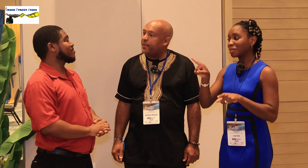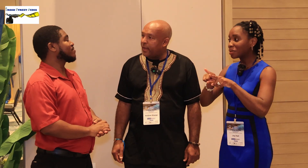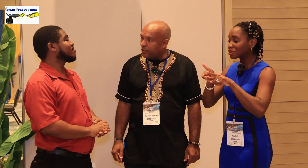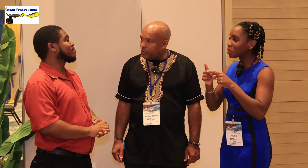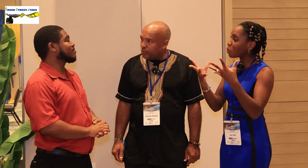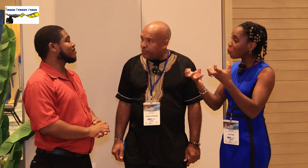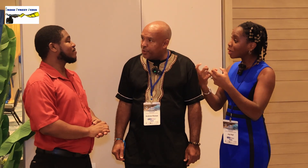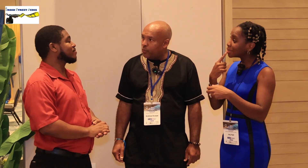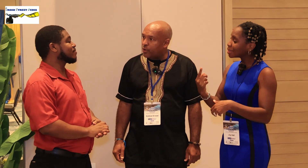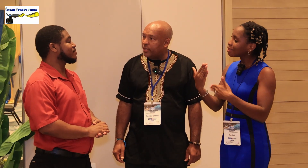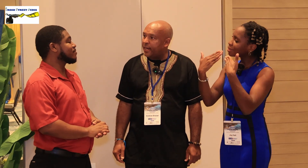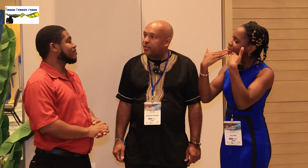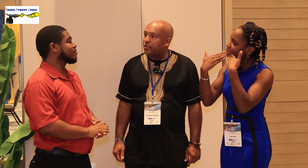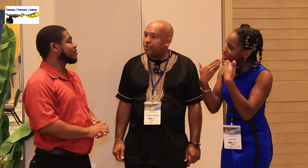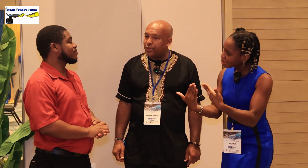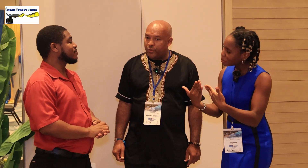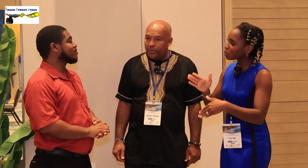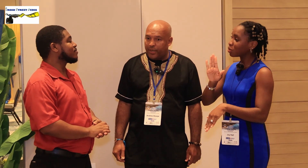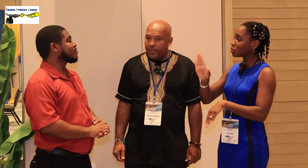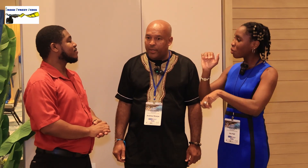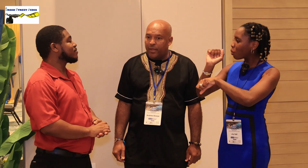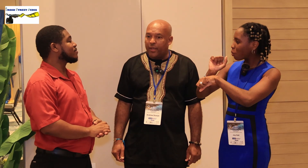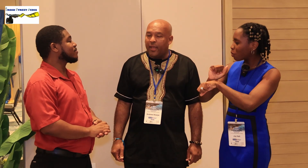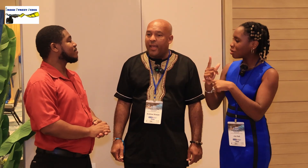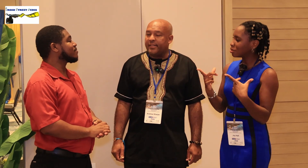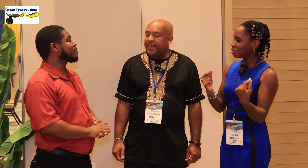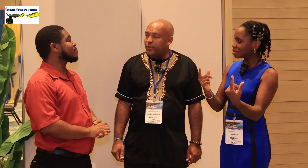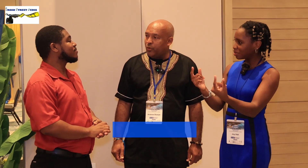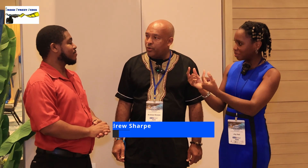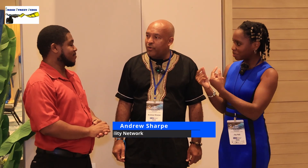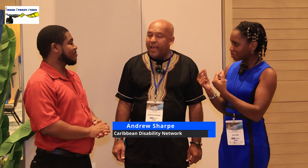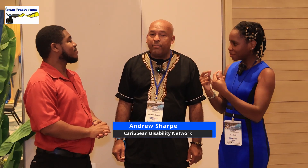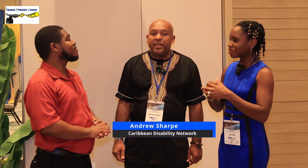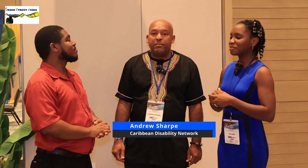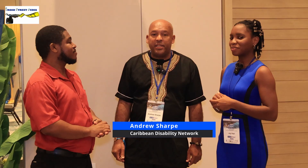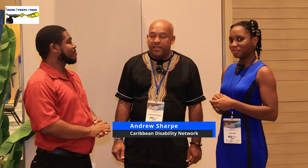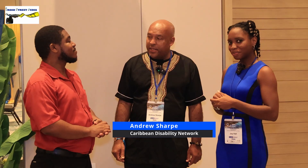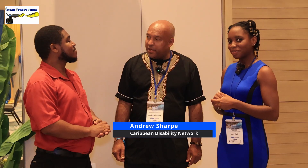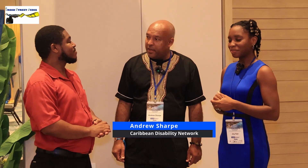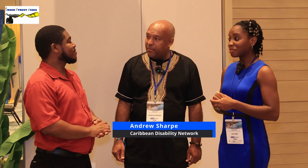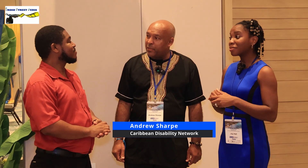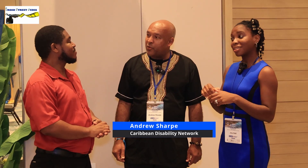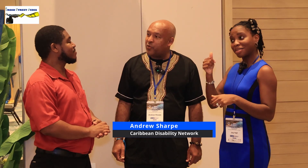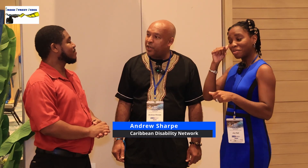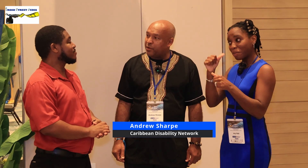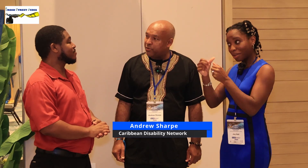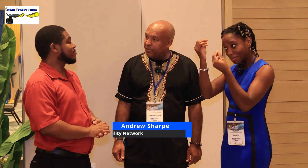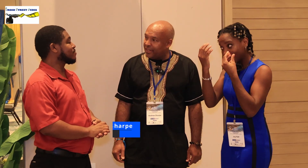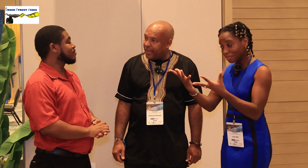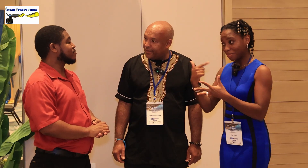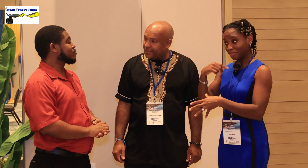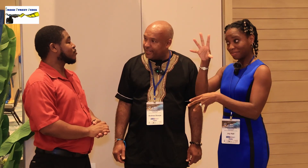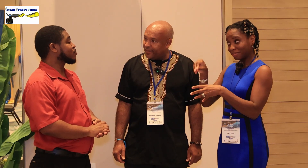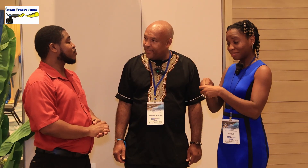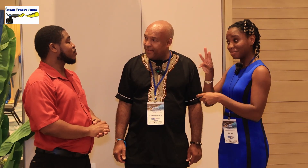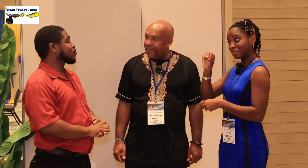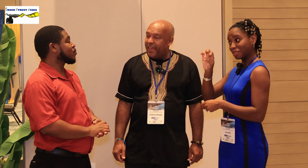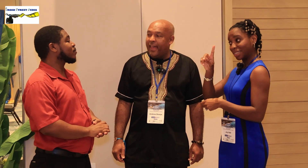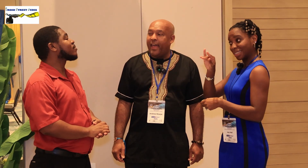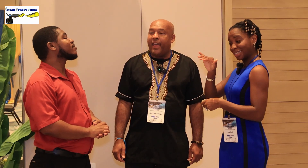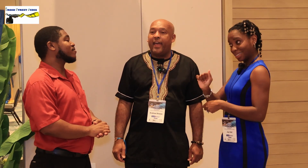say thank you for the work that you're doing. As I told you, I'm in media, I'm a radio